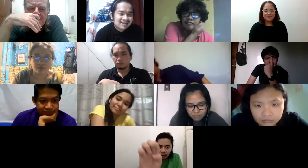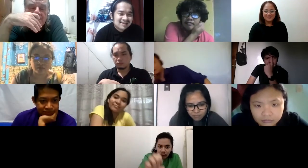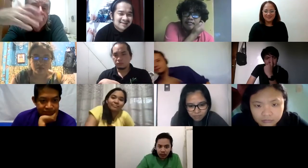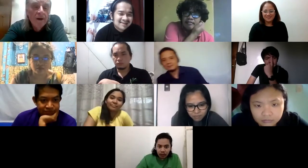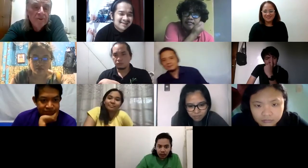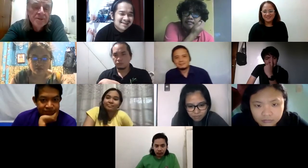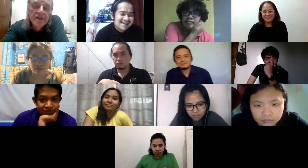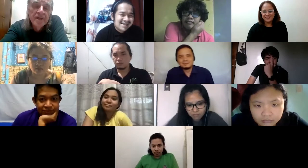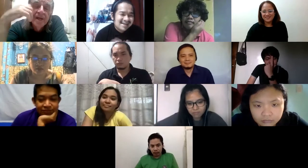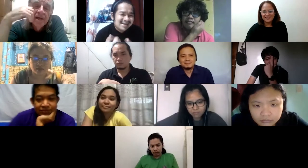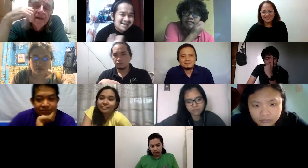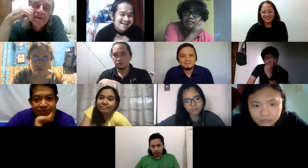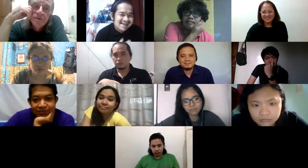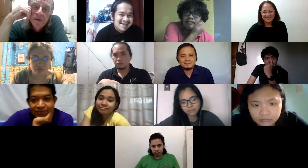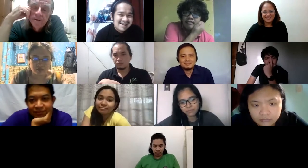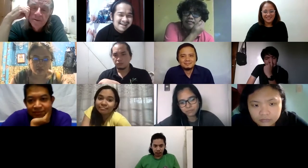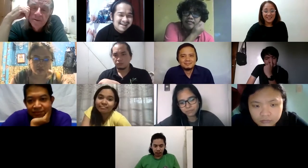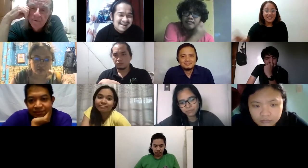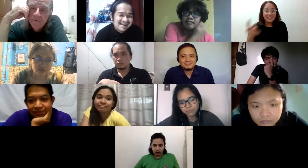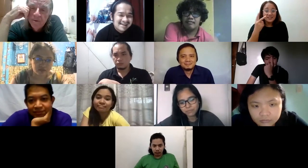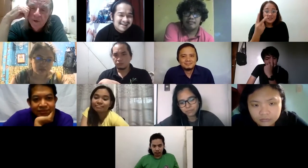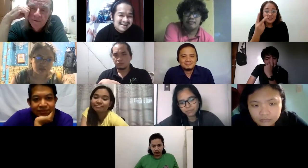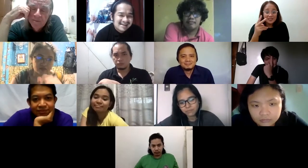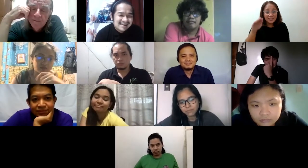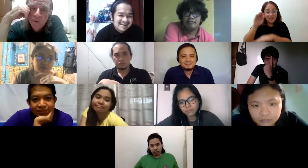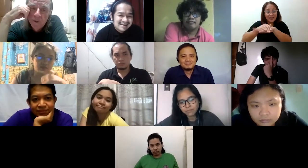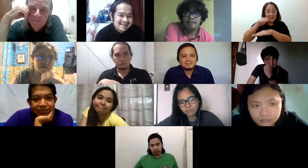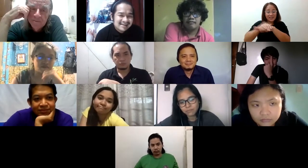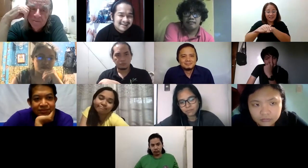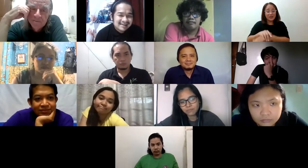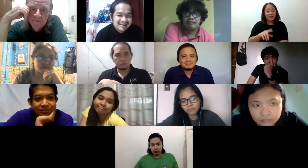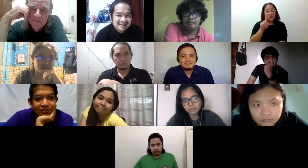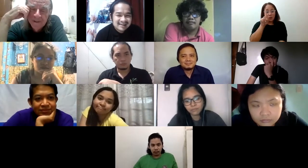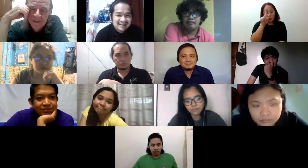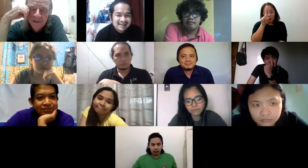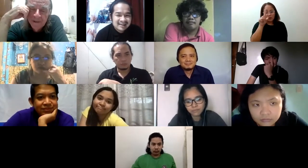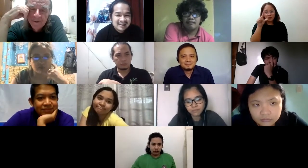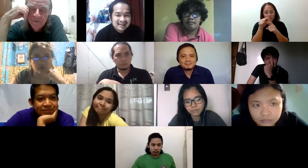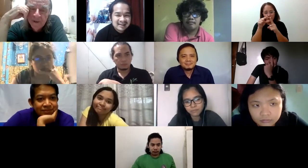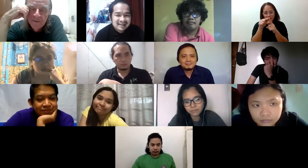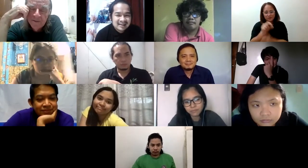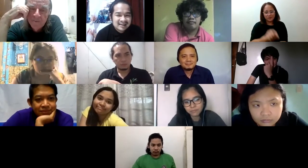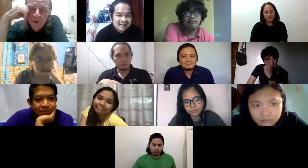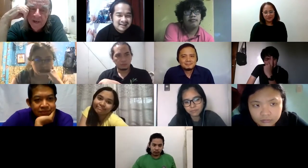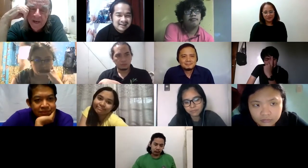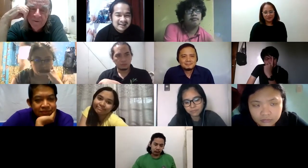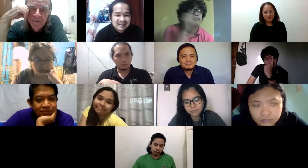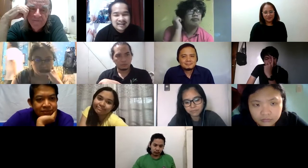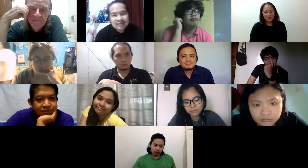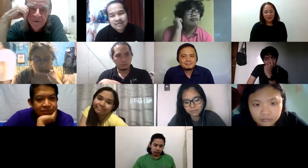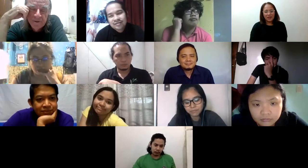Well, you see, in English, there's only one word. Train someone how to fish.